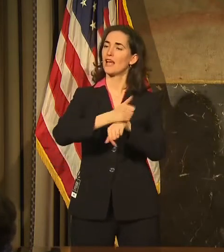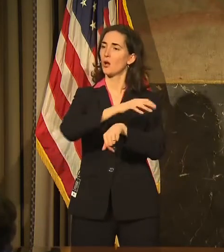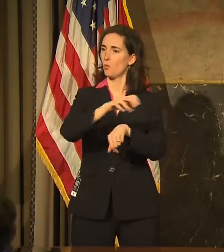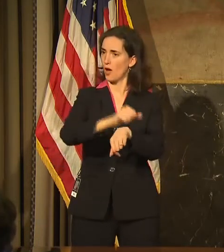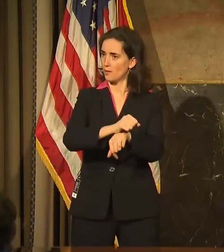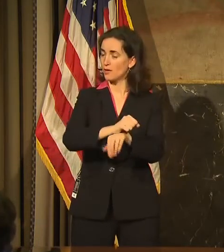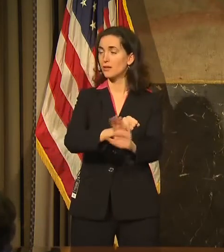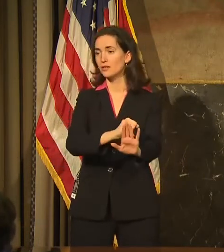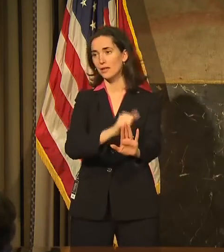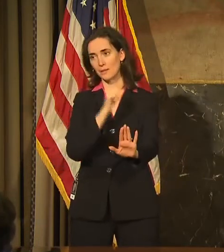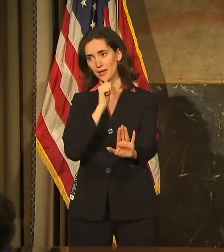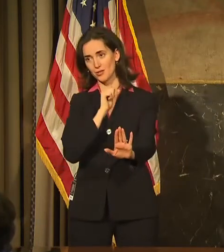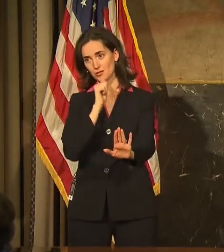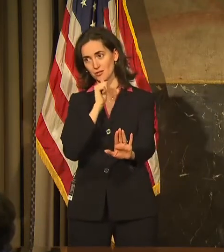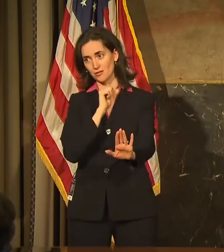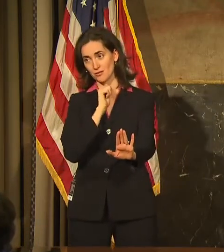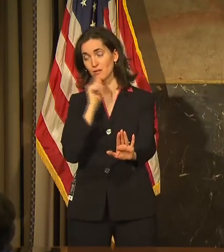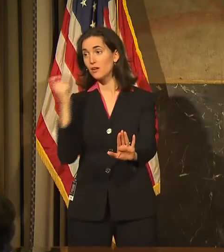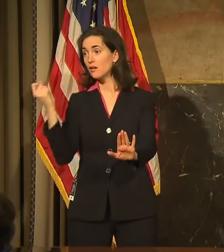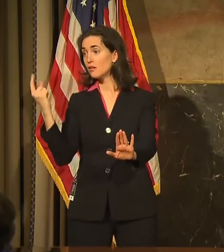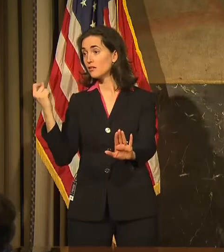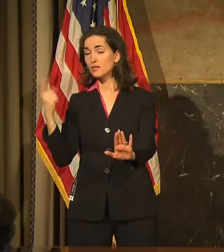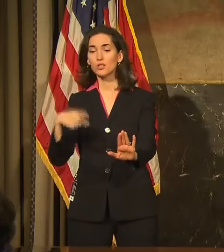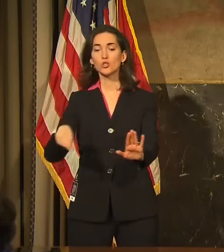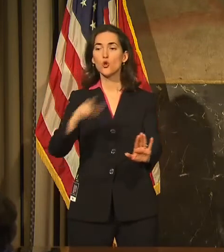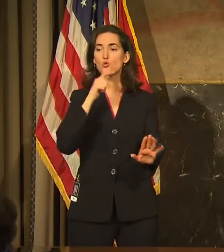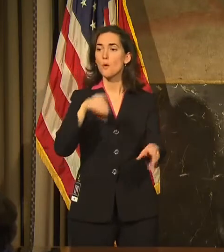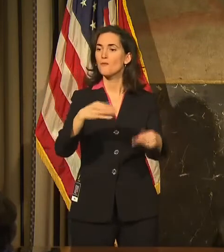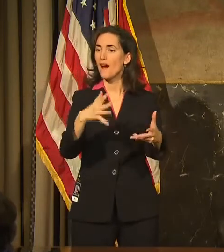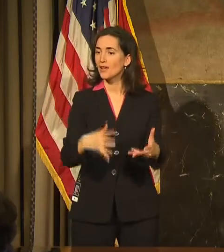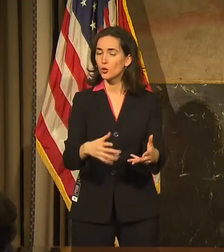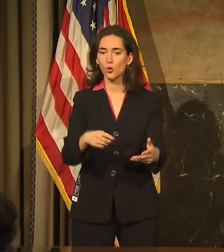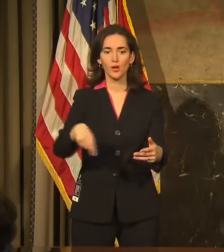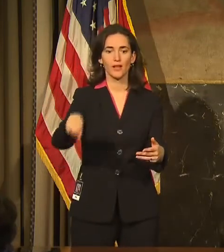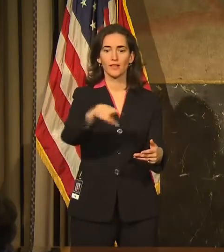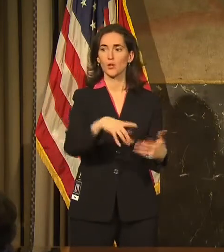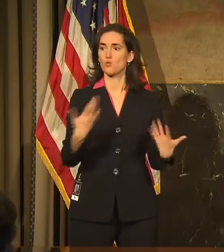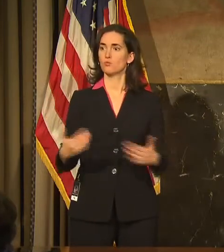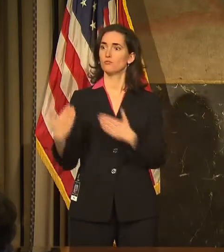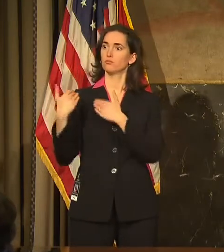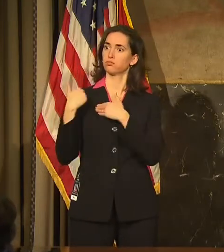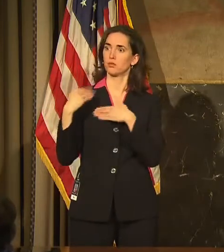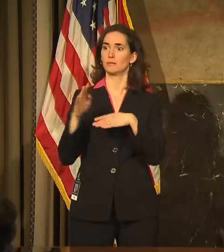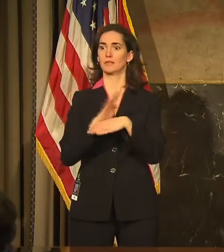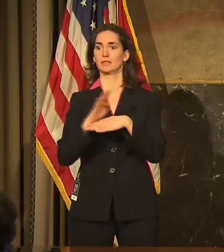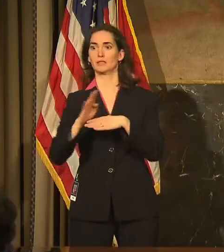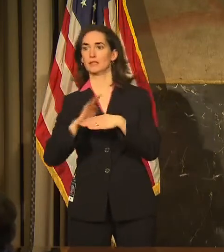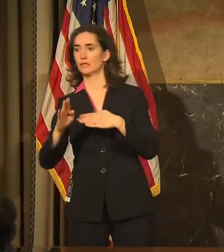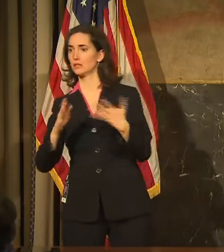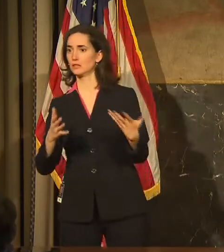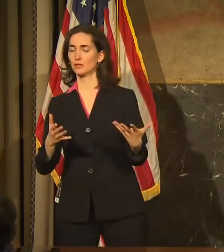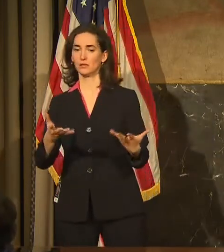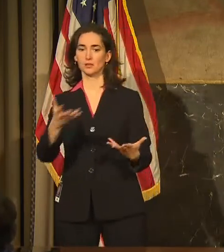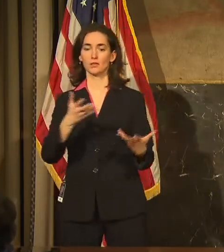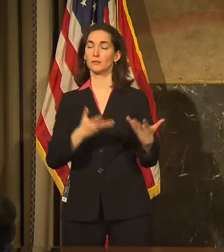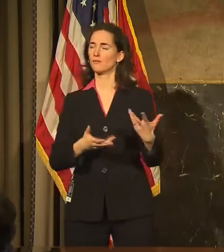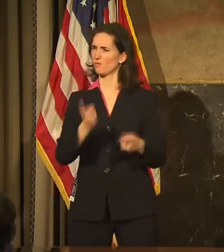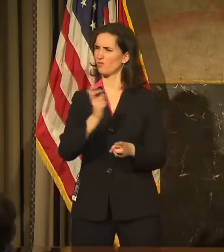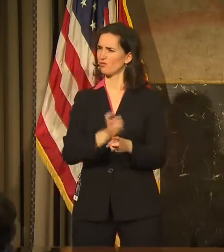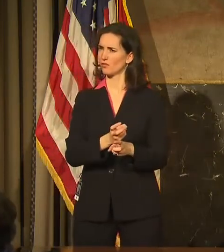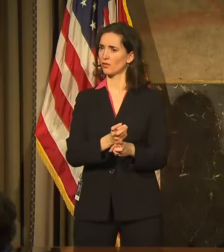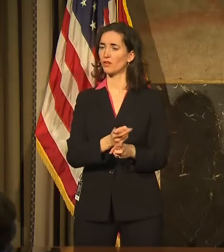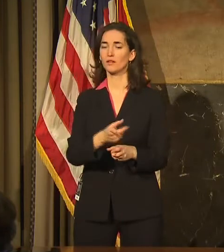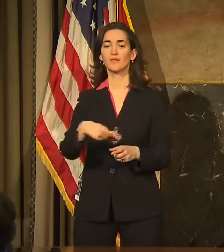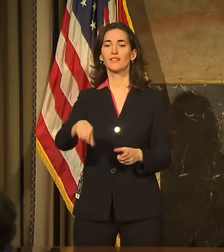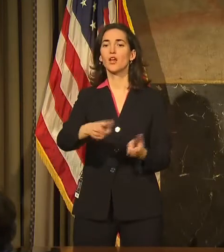patient, and understand that the providers are having to juggle a number of balls all at one time in the air as they